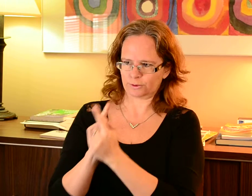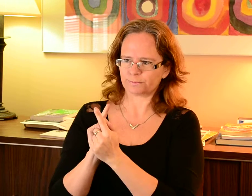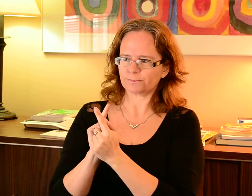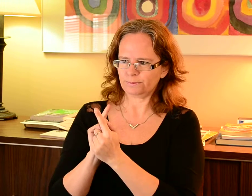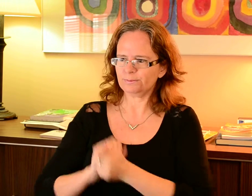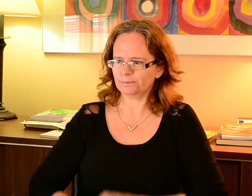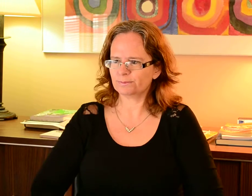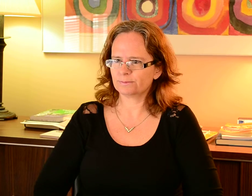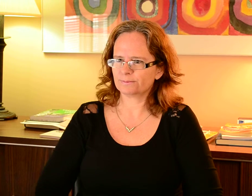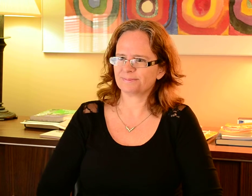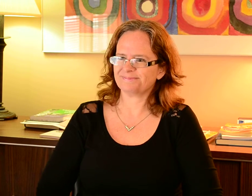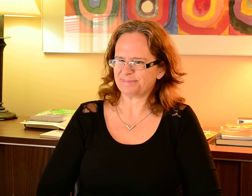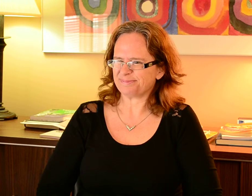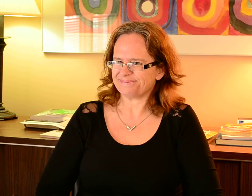an ASL tutor.